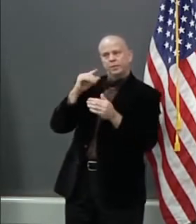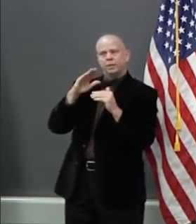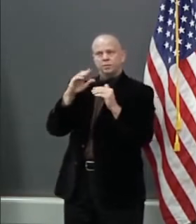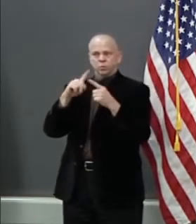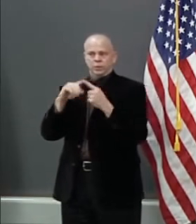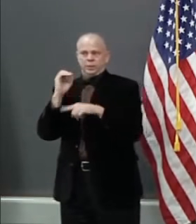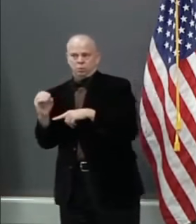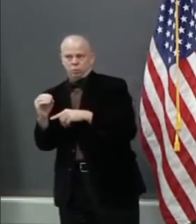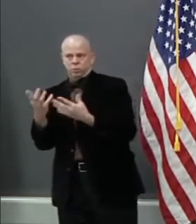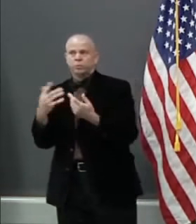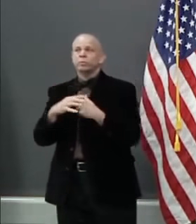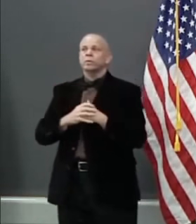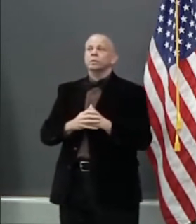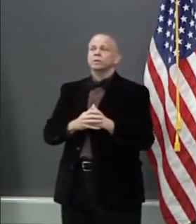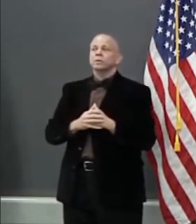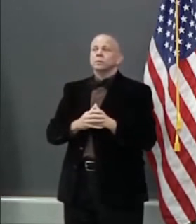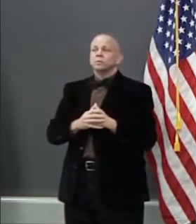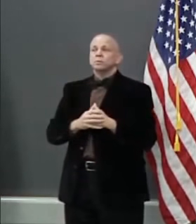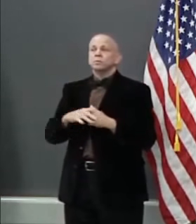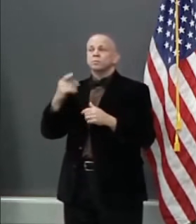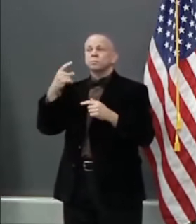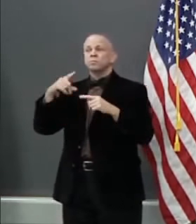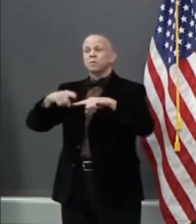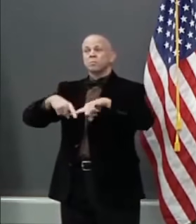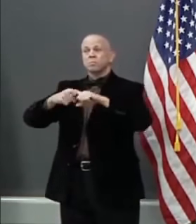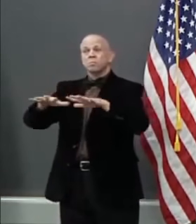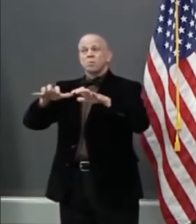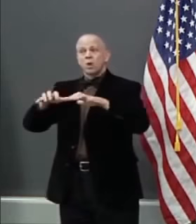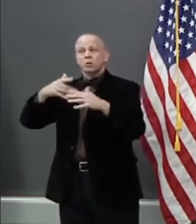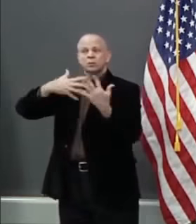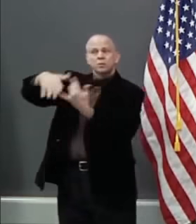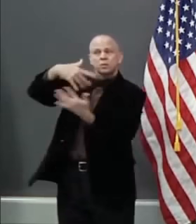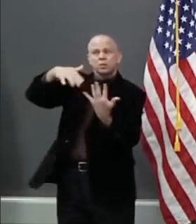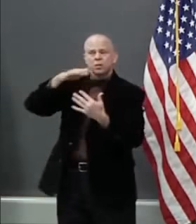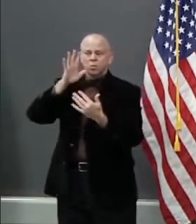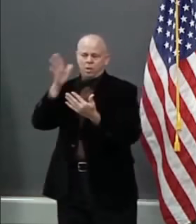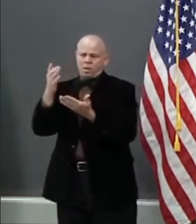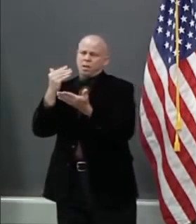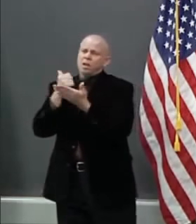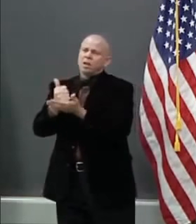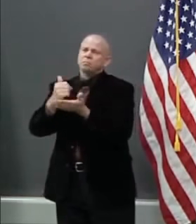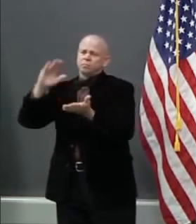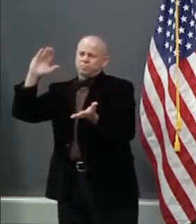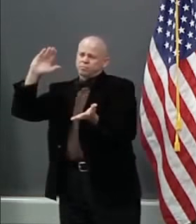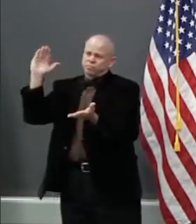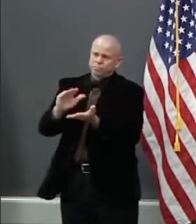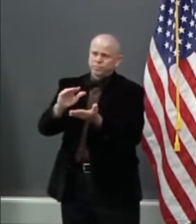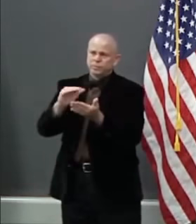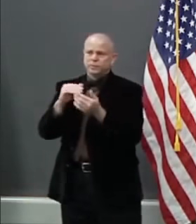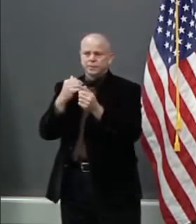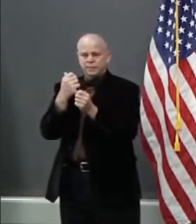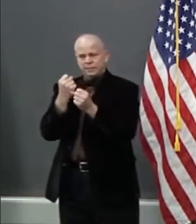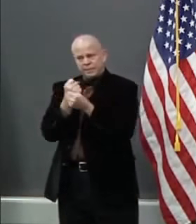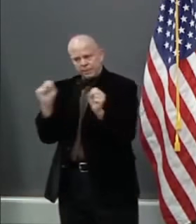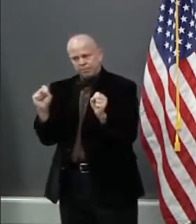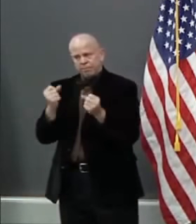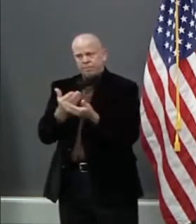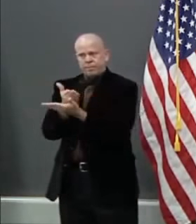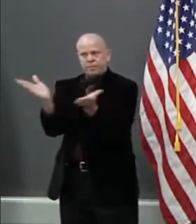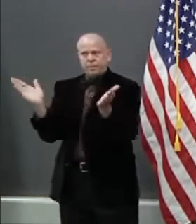pause personally can help to keep your loved ones safe. So as always, follow these simple